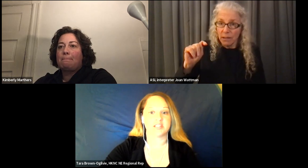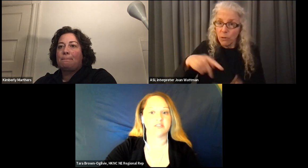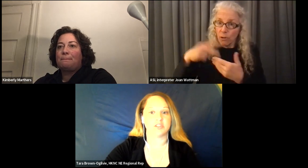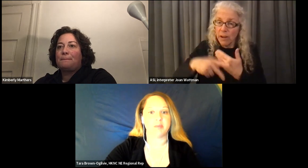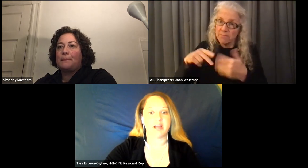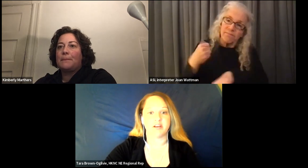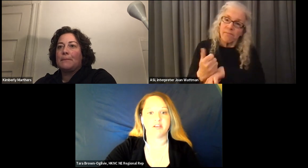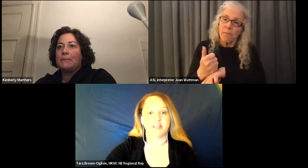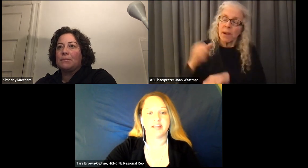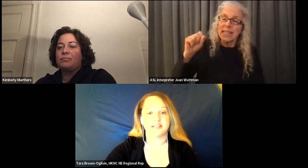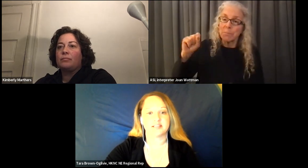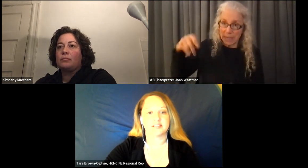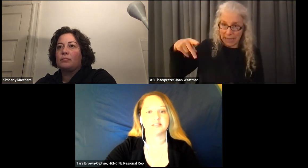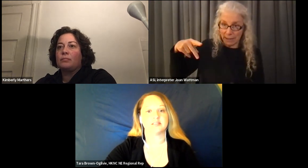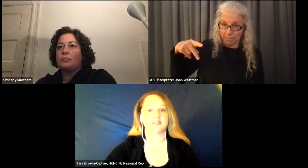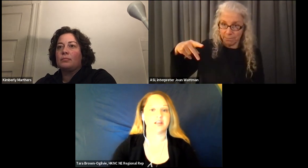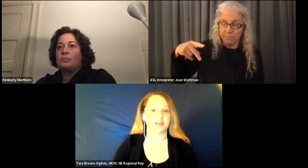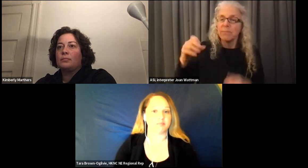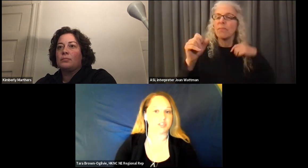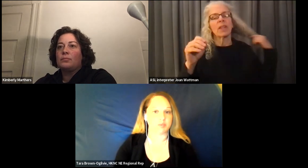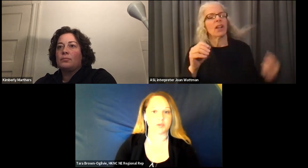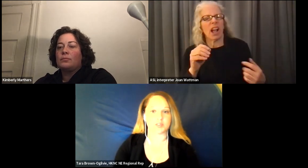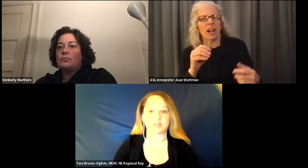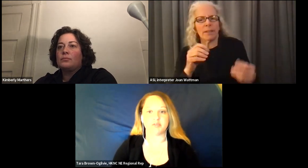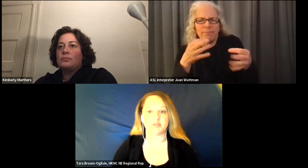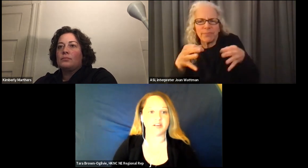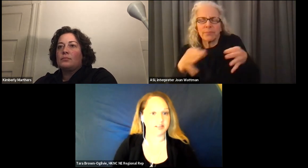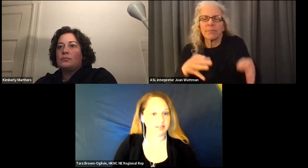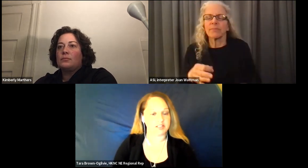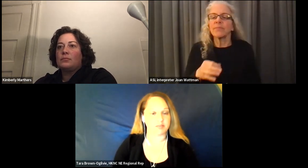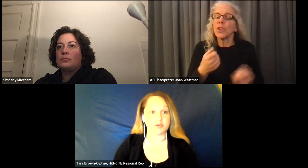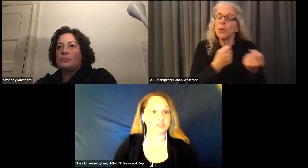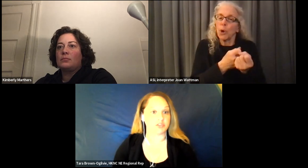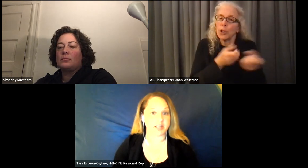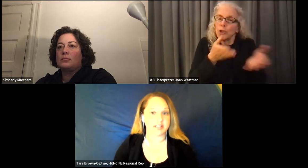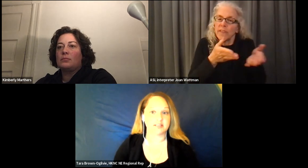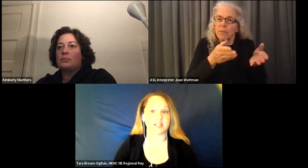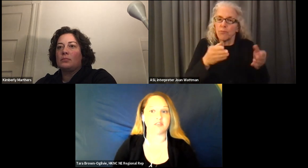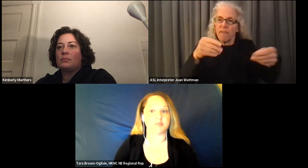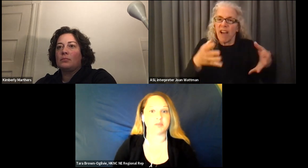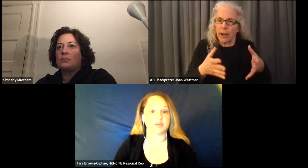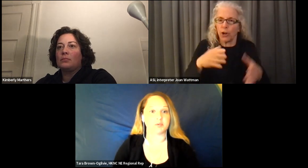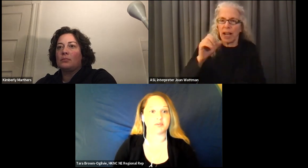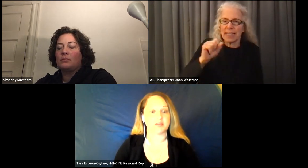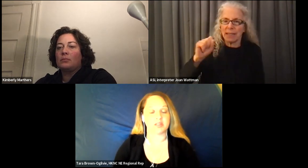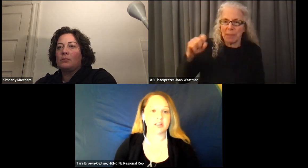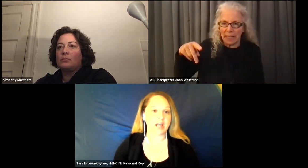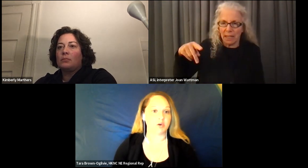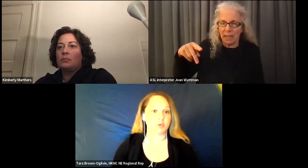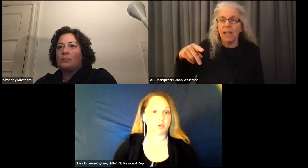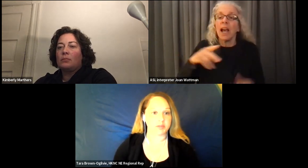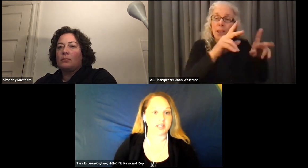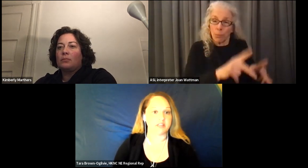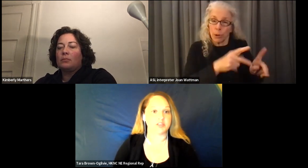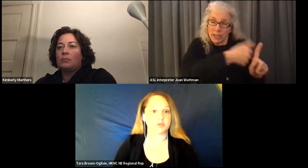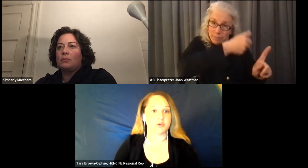So just to give a little background on that, a support service provider is someone who is trained and familiar with how